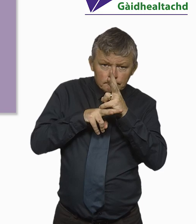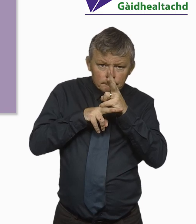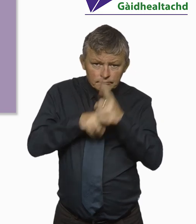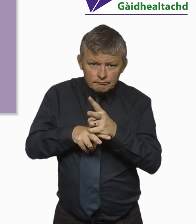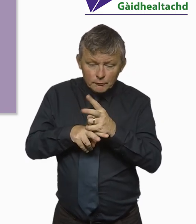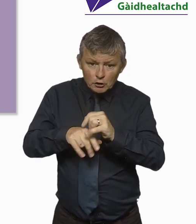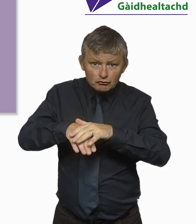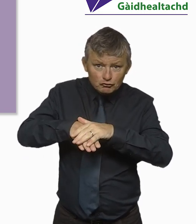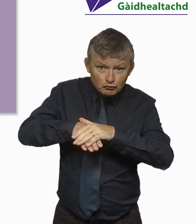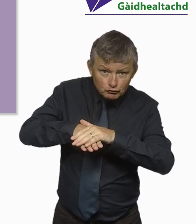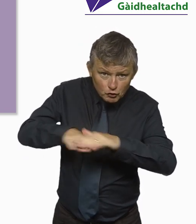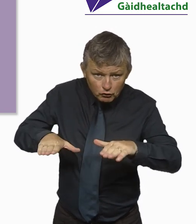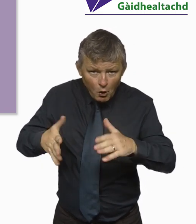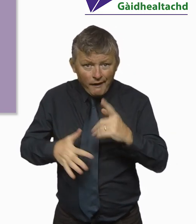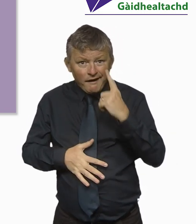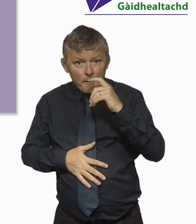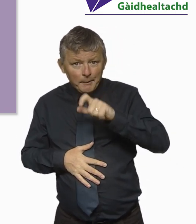have access to BSL support